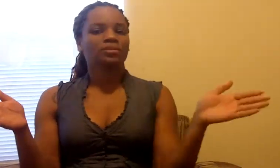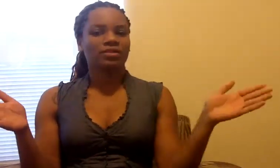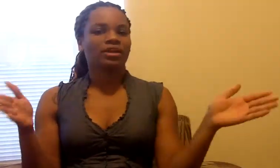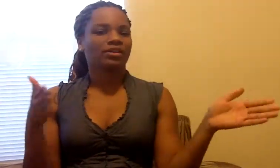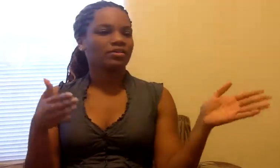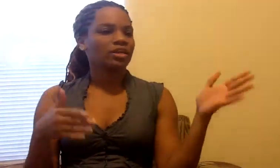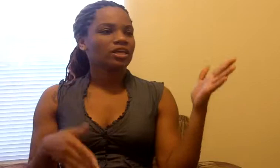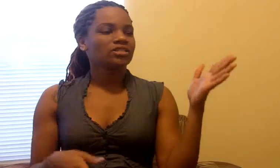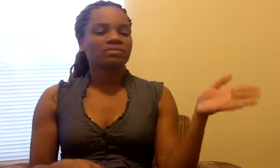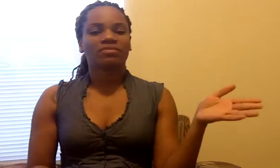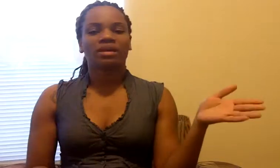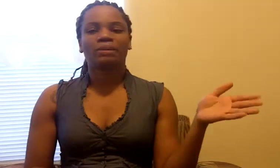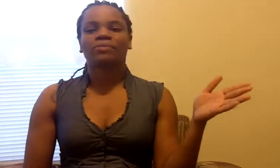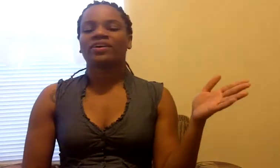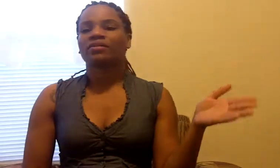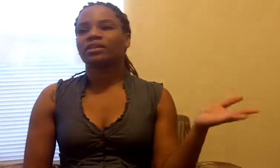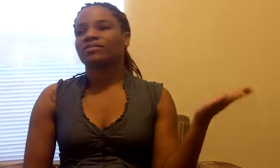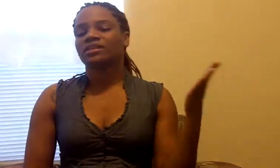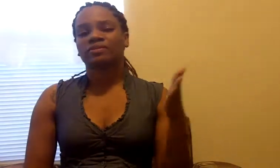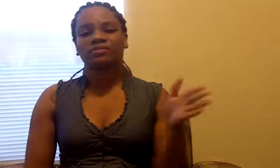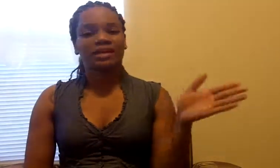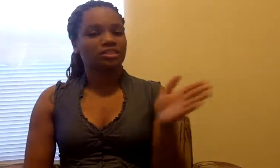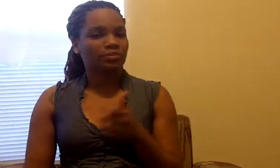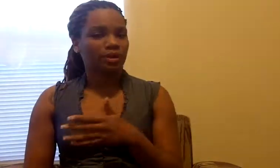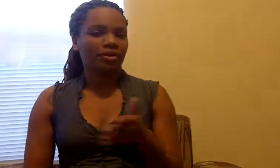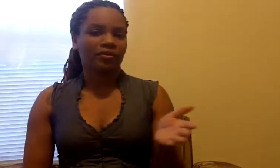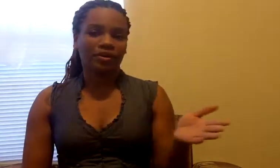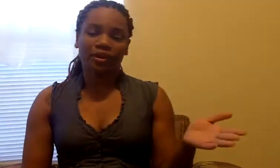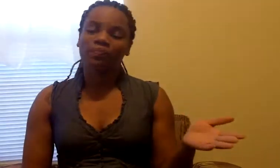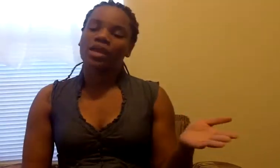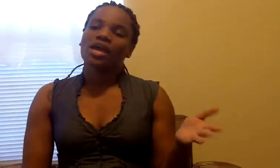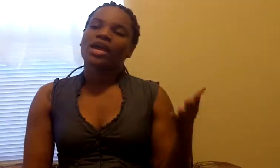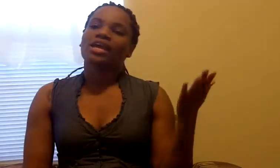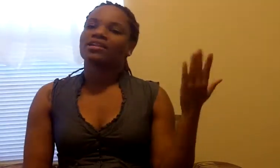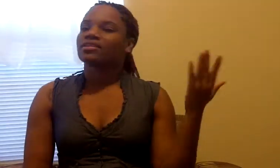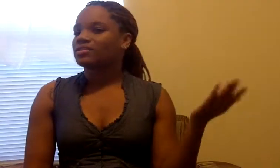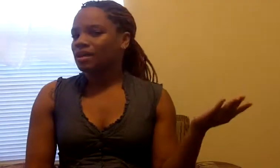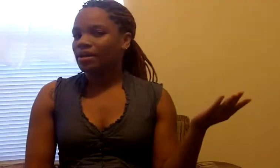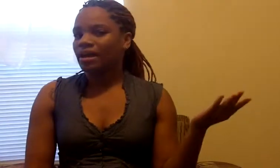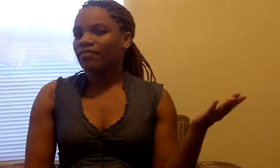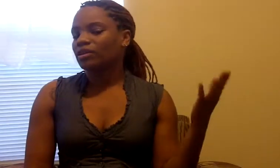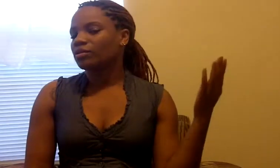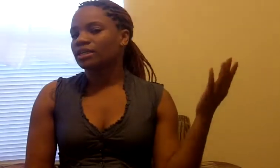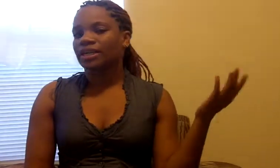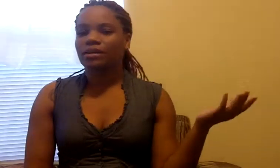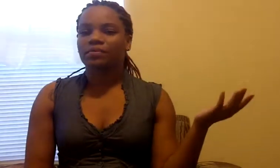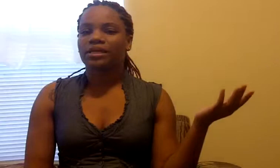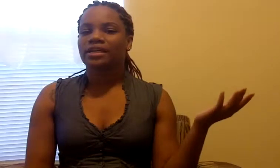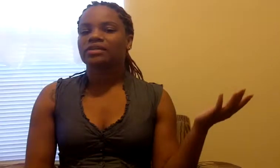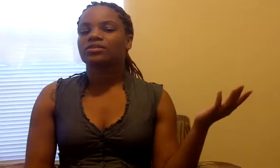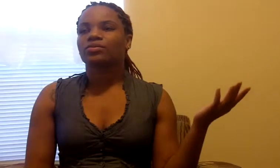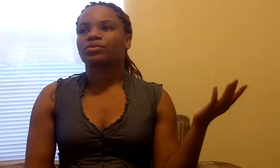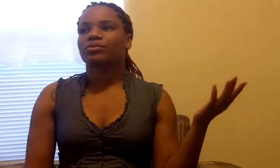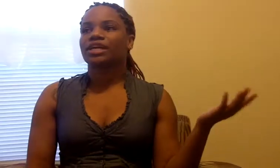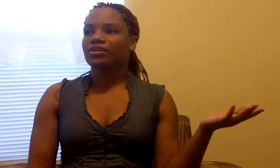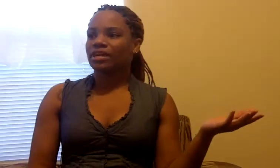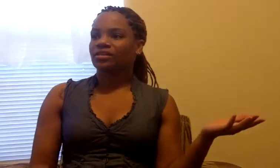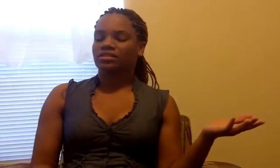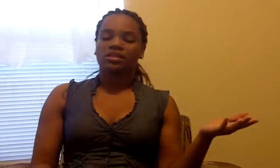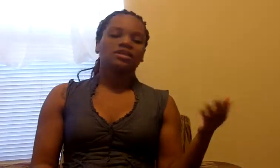between there, some of them may be profoundly deaf, some of them may just be hard of hearing, and they might have cochlear implants or hearing aids